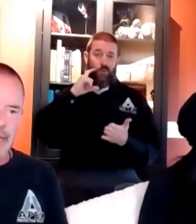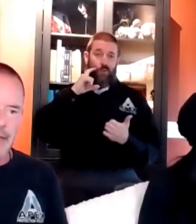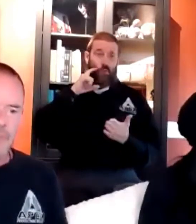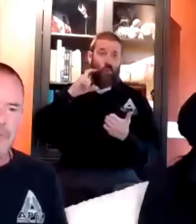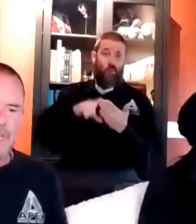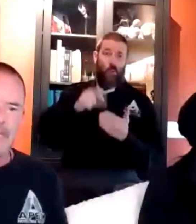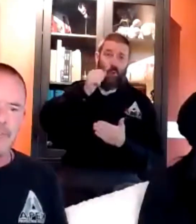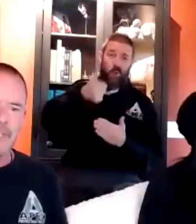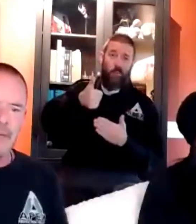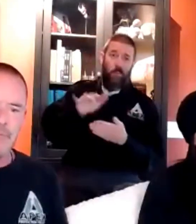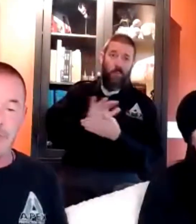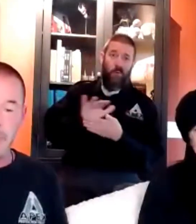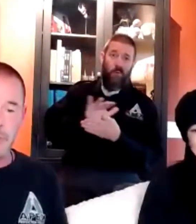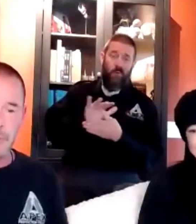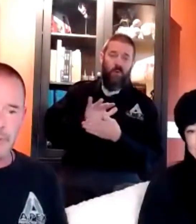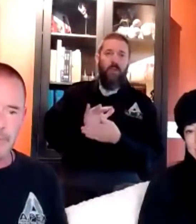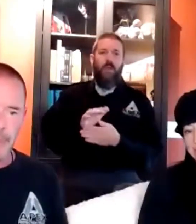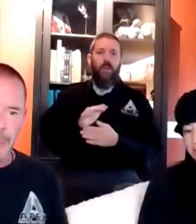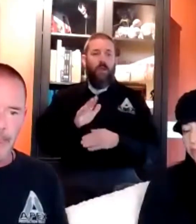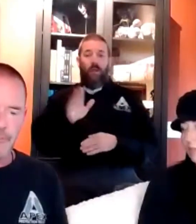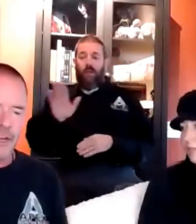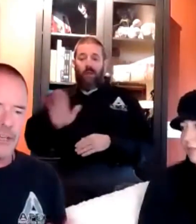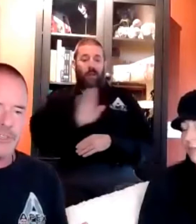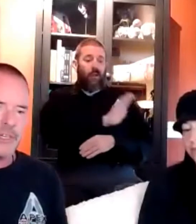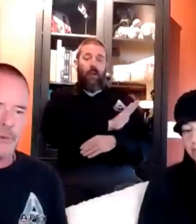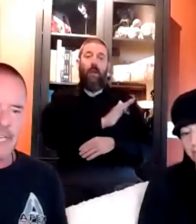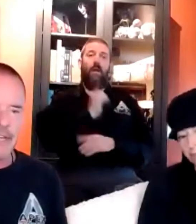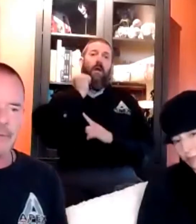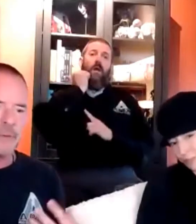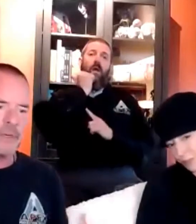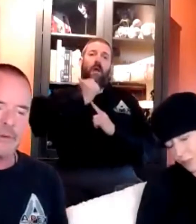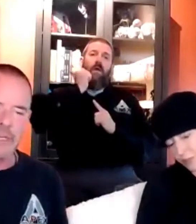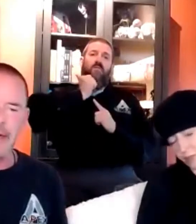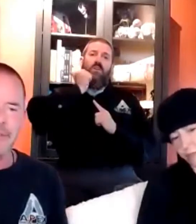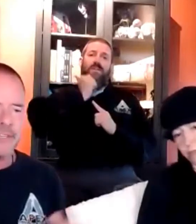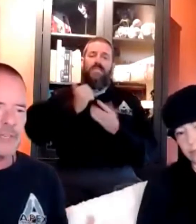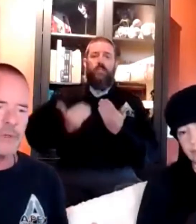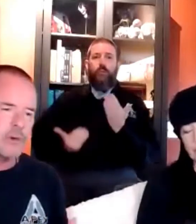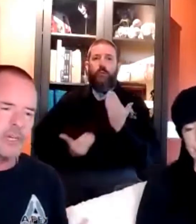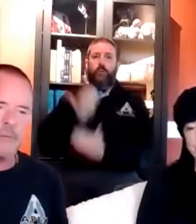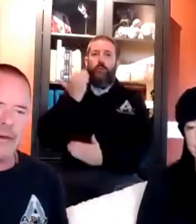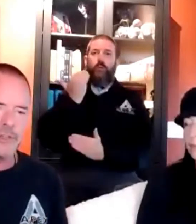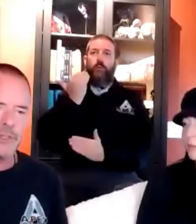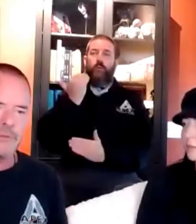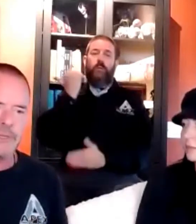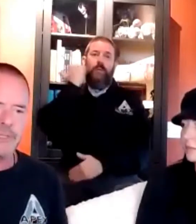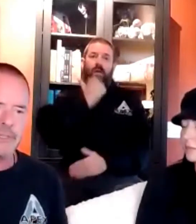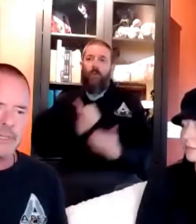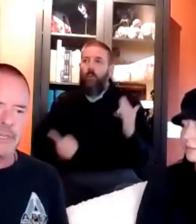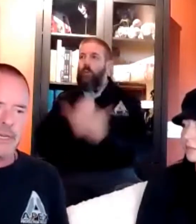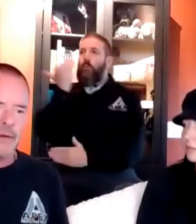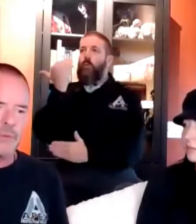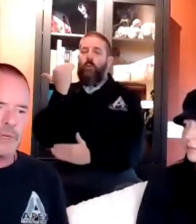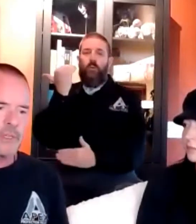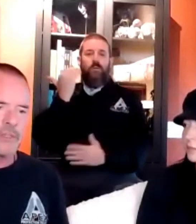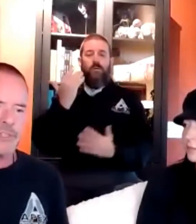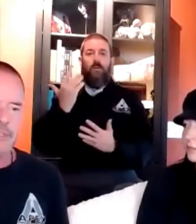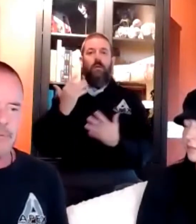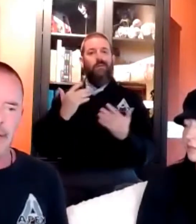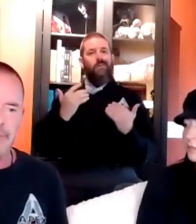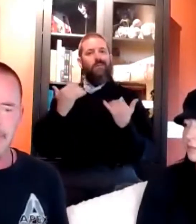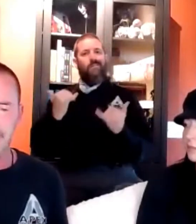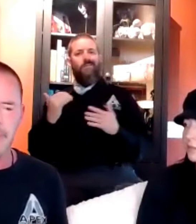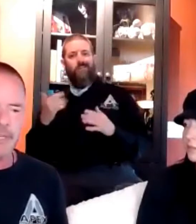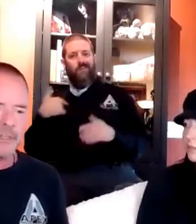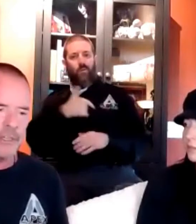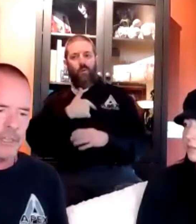that every day for them is new. For us, we get up and we worry about the things we worry about as humans, and we're concerned